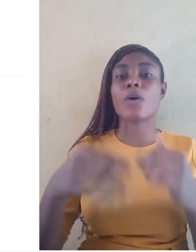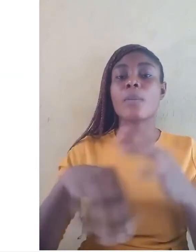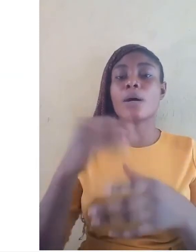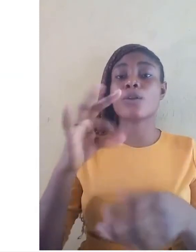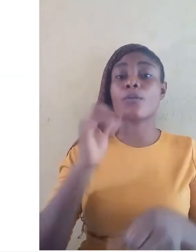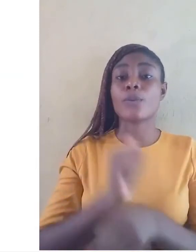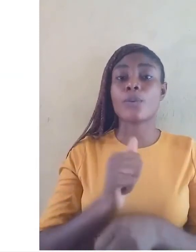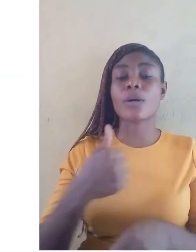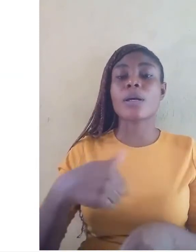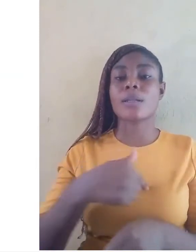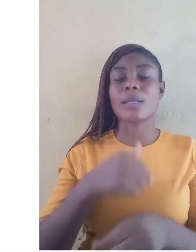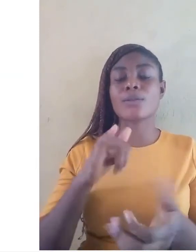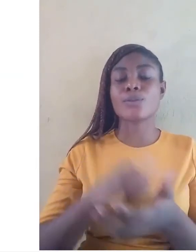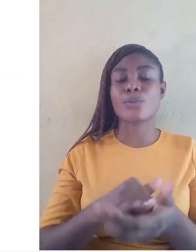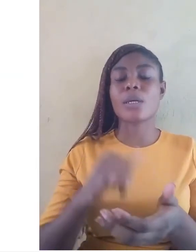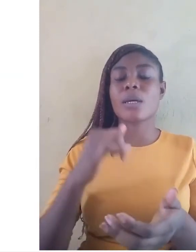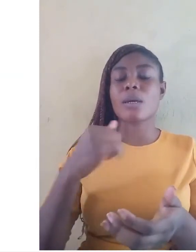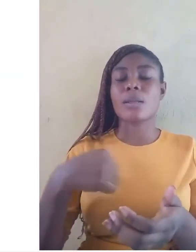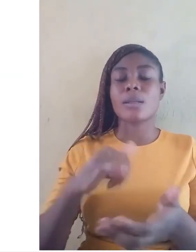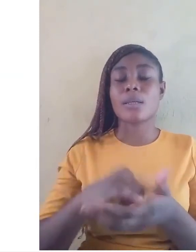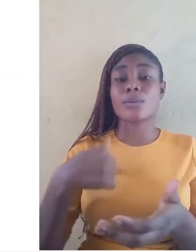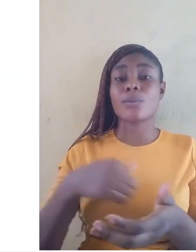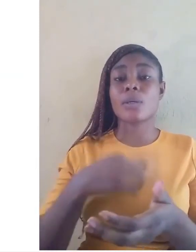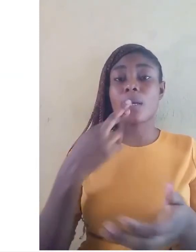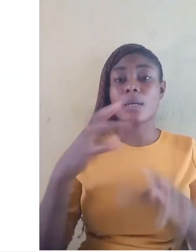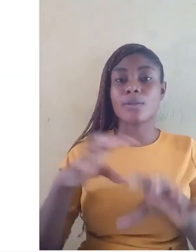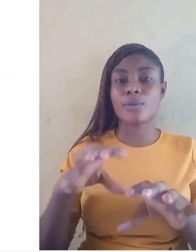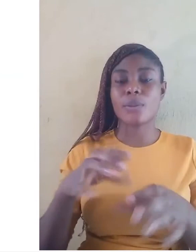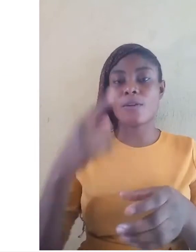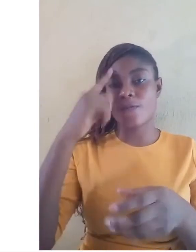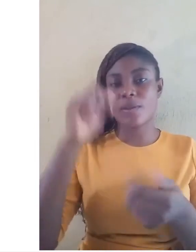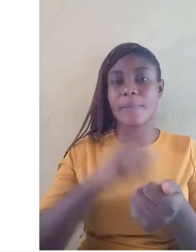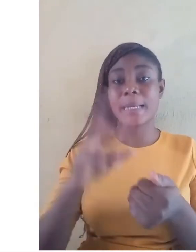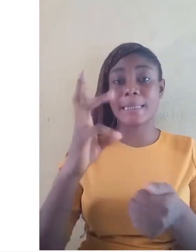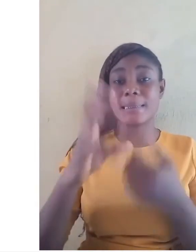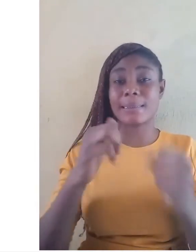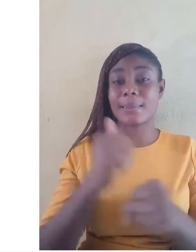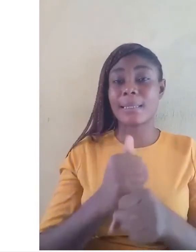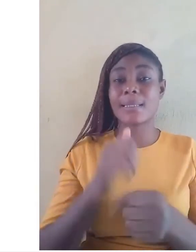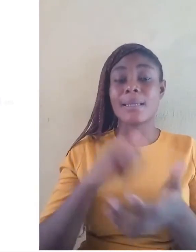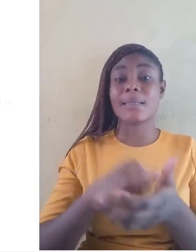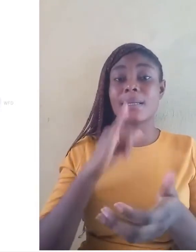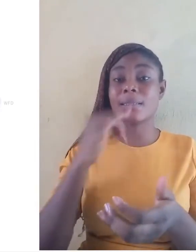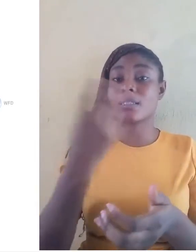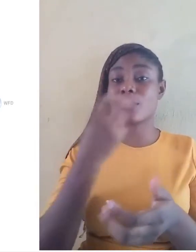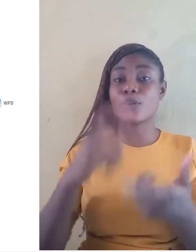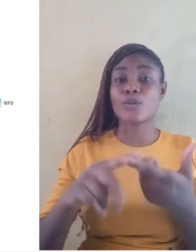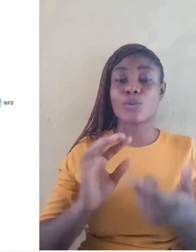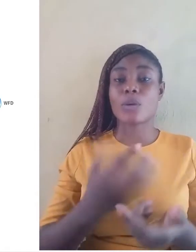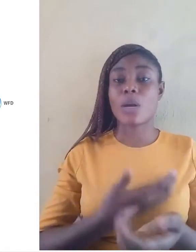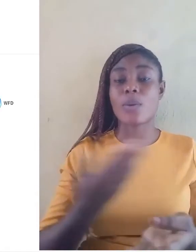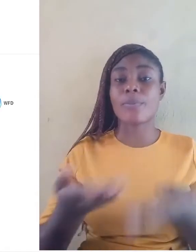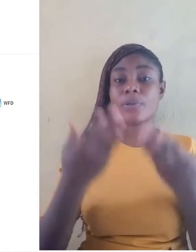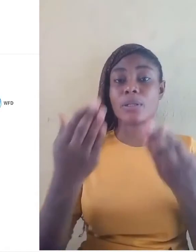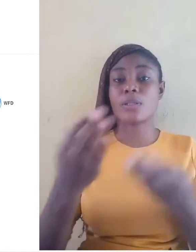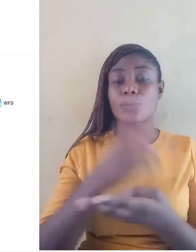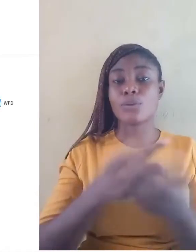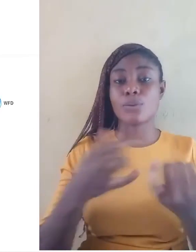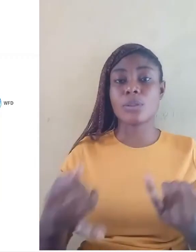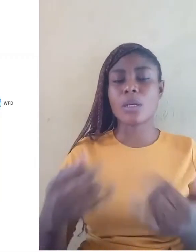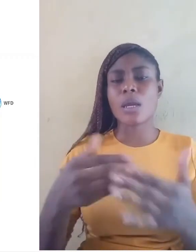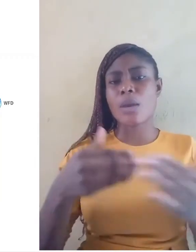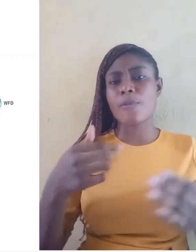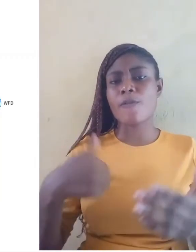the work that we've been doing for the past 6 years, which are really speaking to our presentations today.